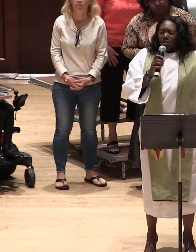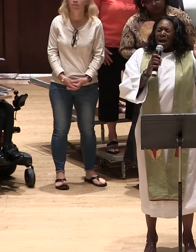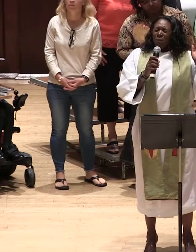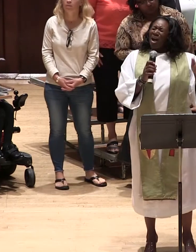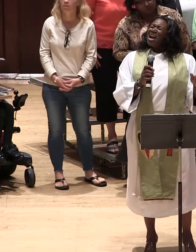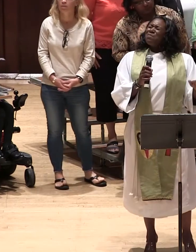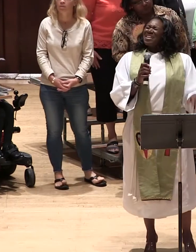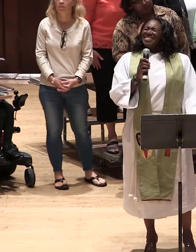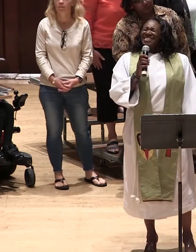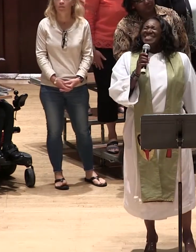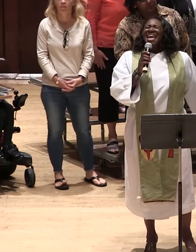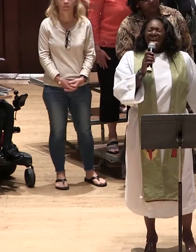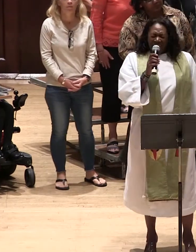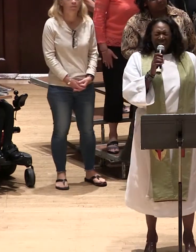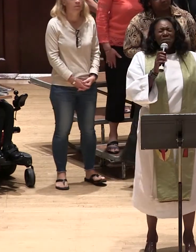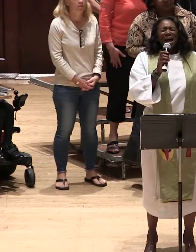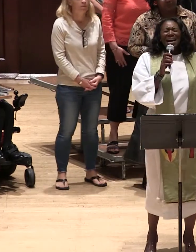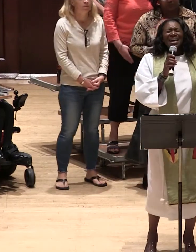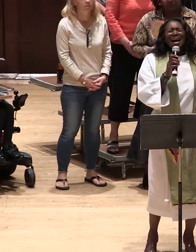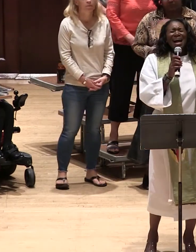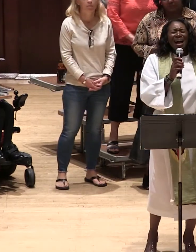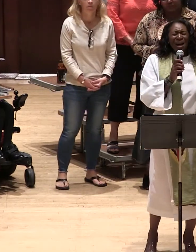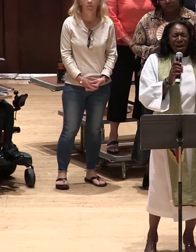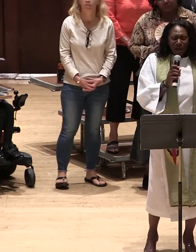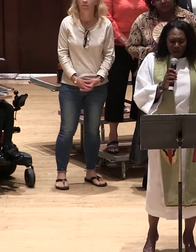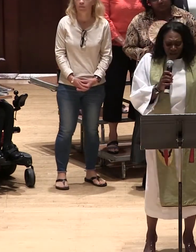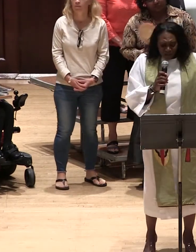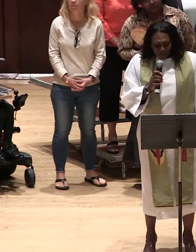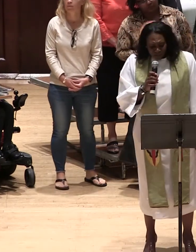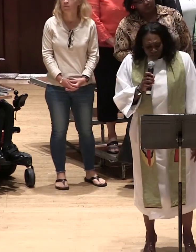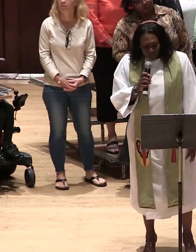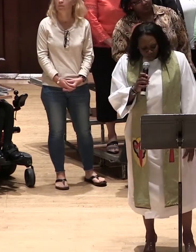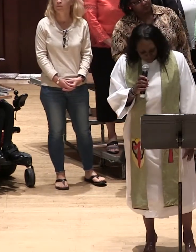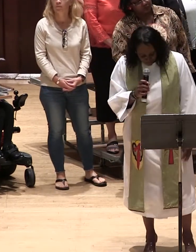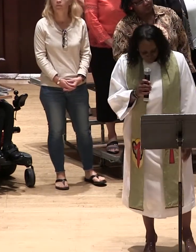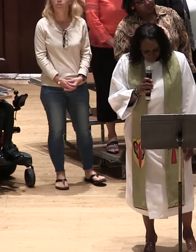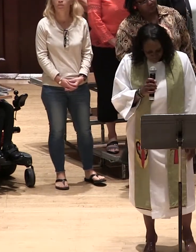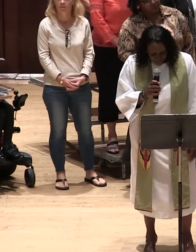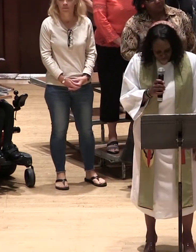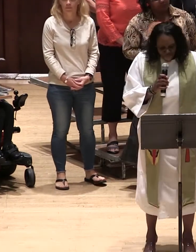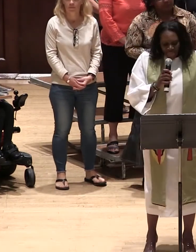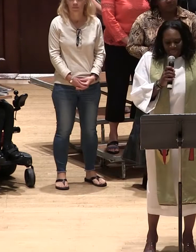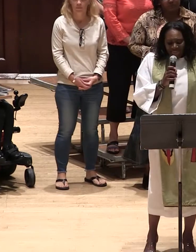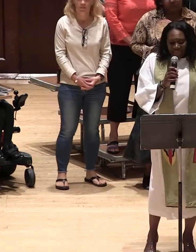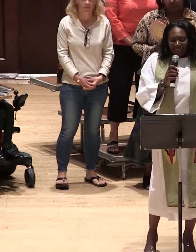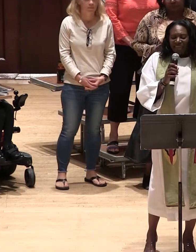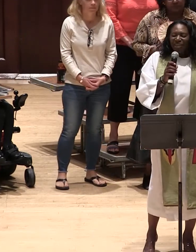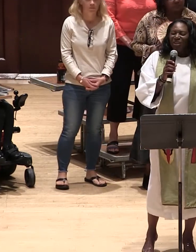My purpose and my goal.